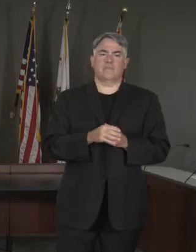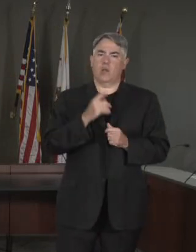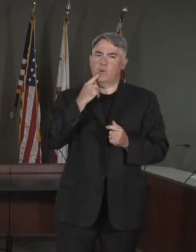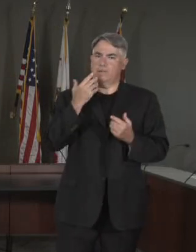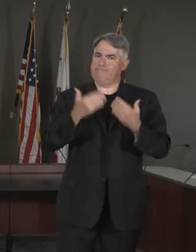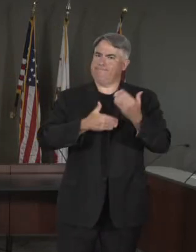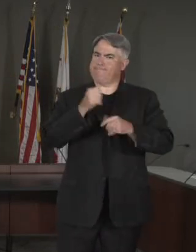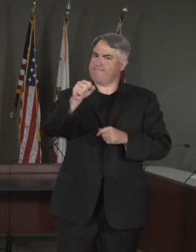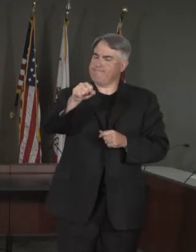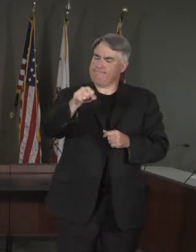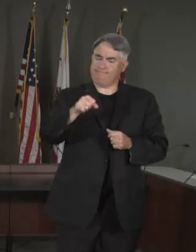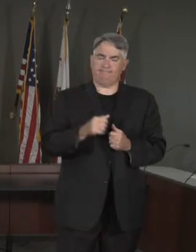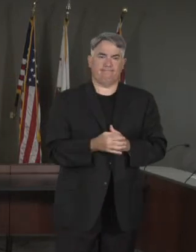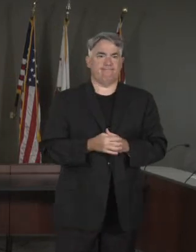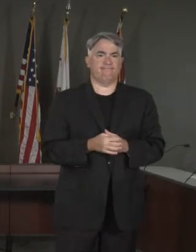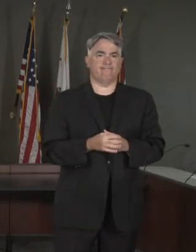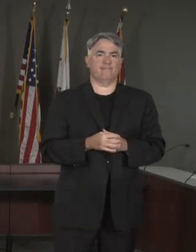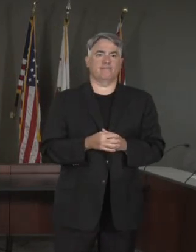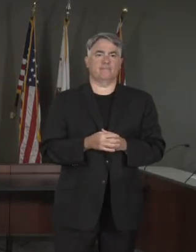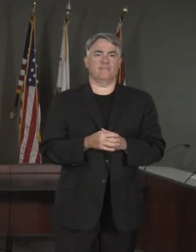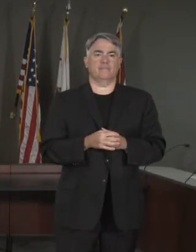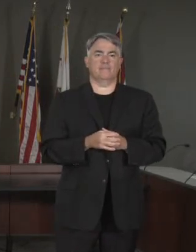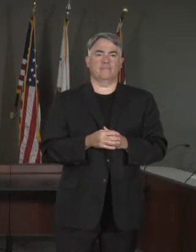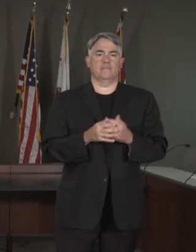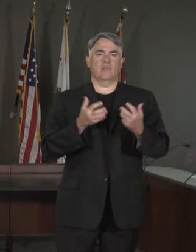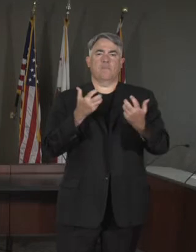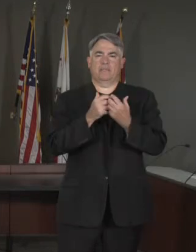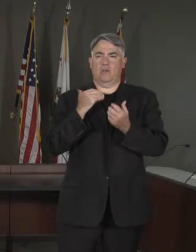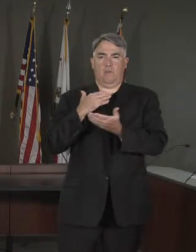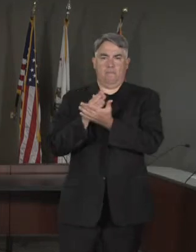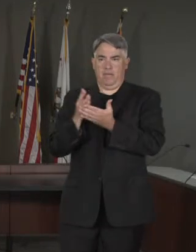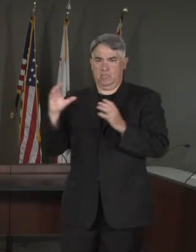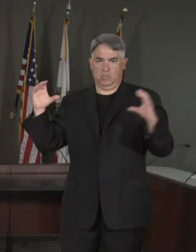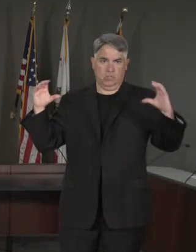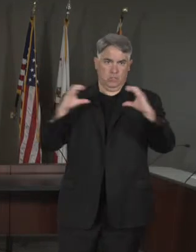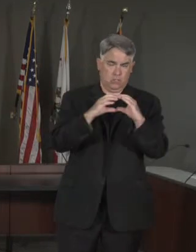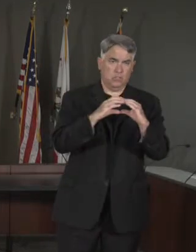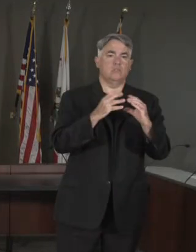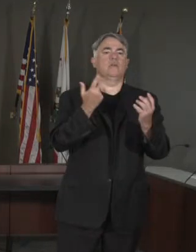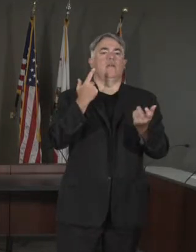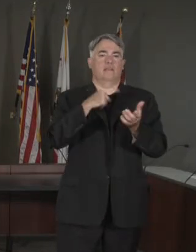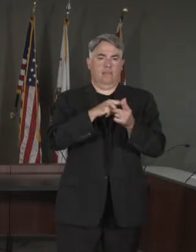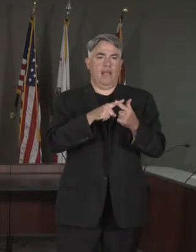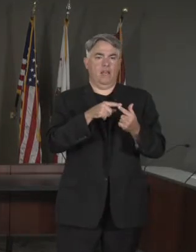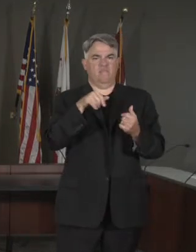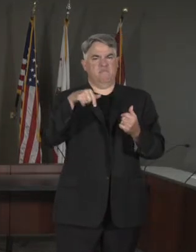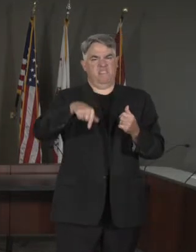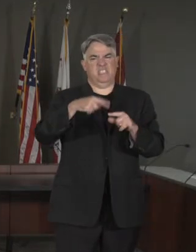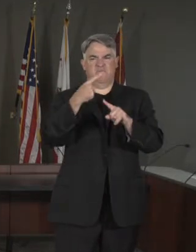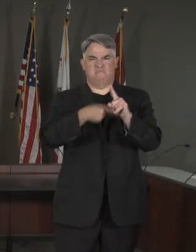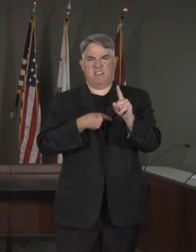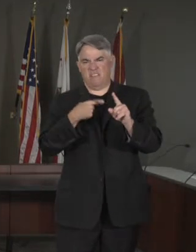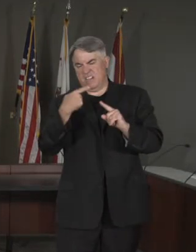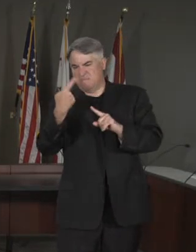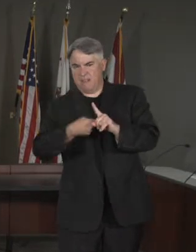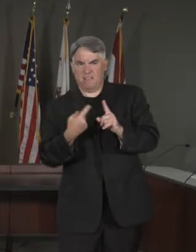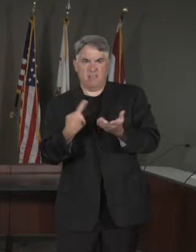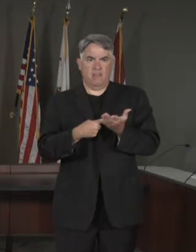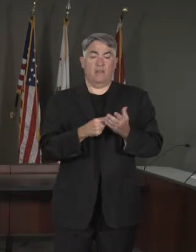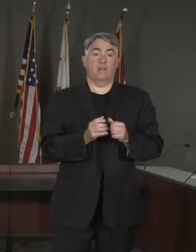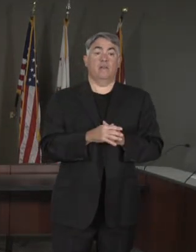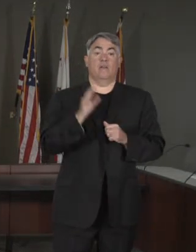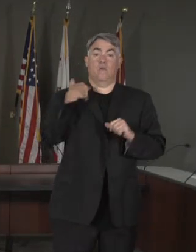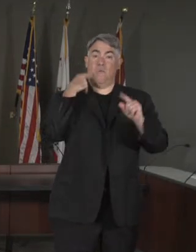of what we do today and as a part of the budget process upcoming later this month to get those programs launched. And our hope is by